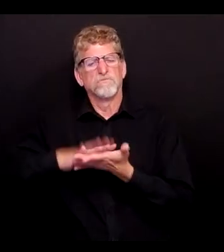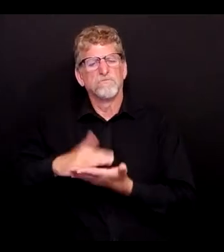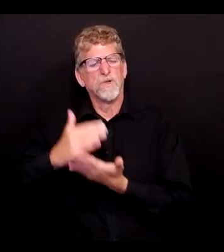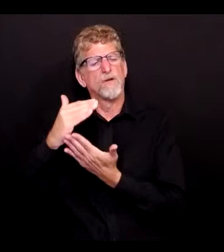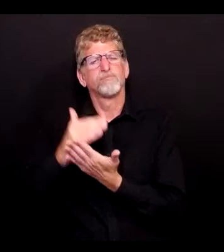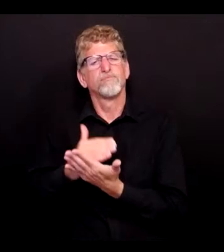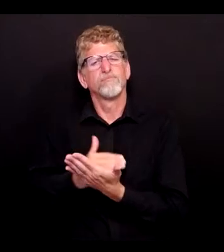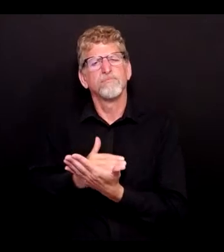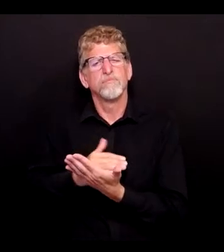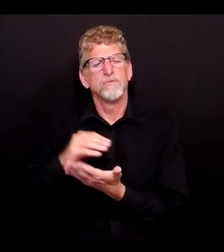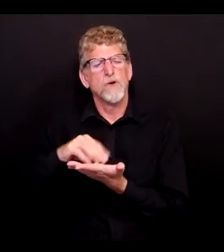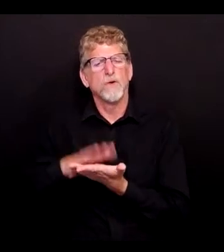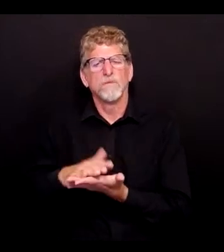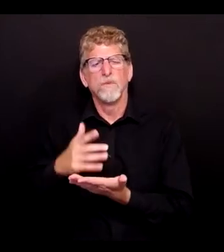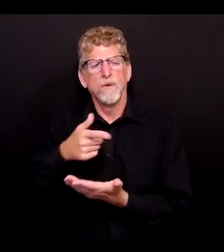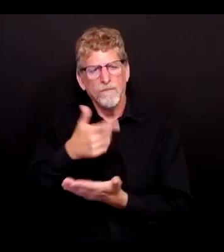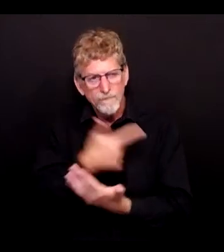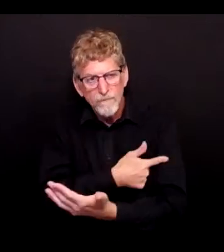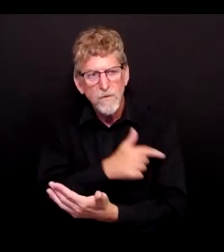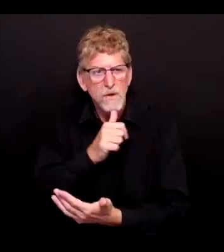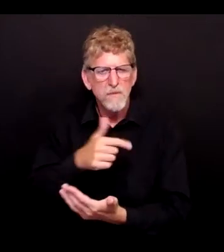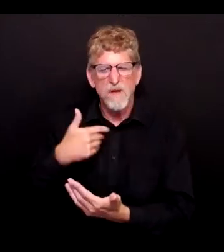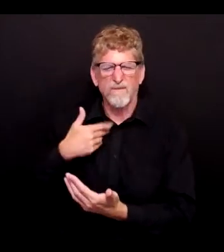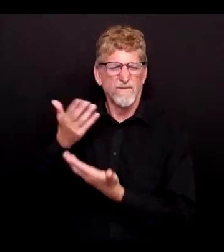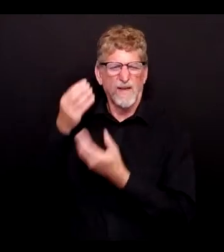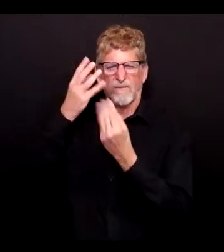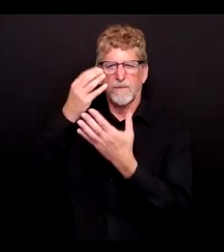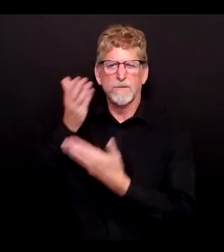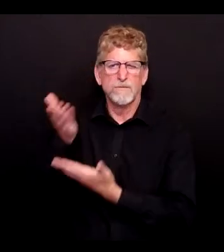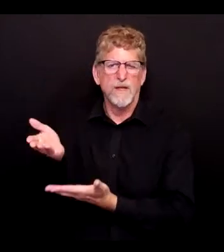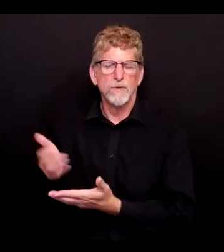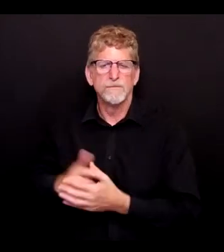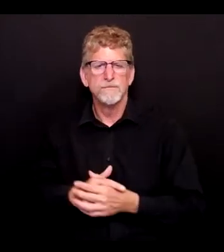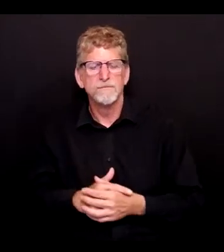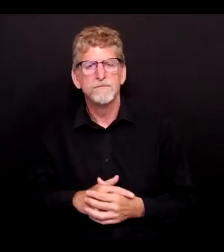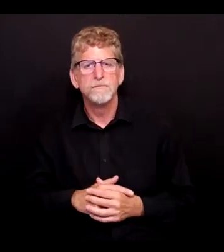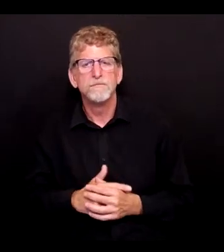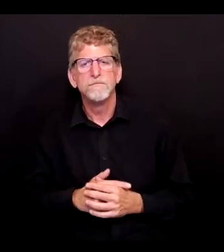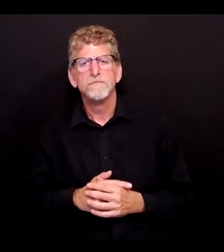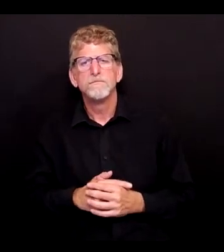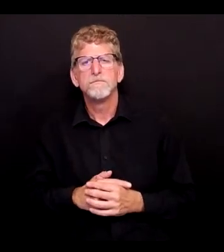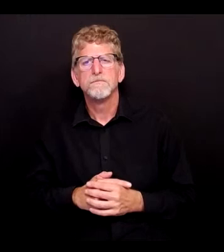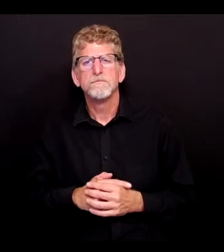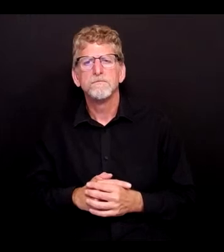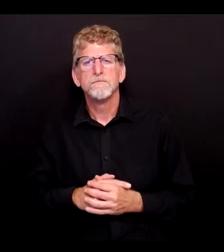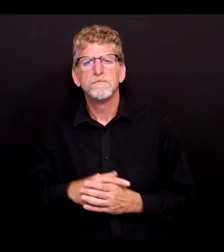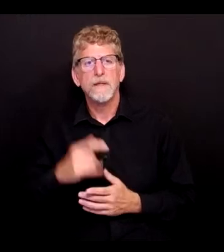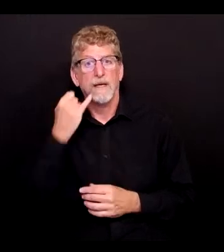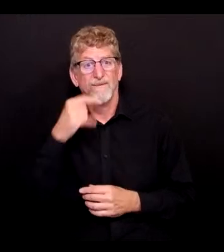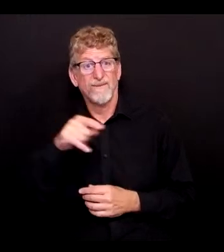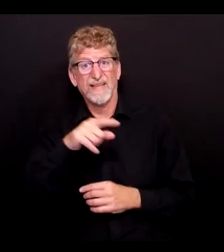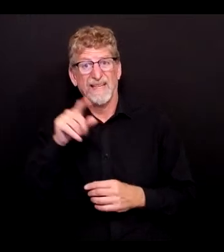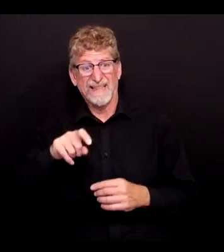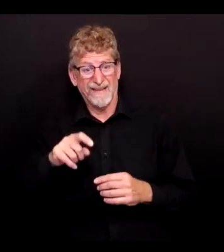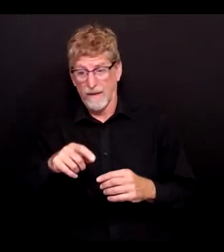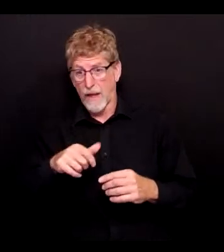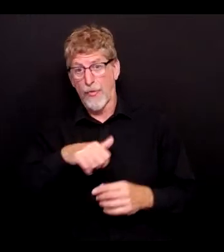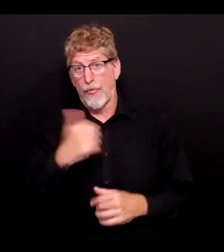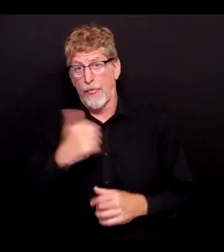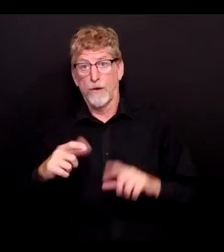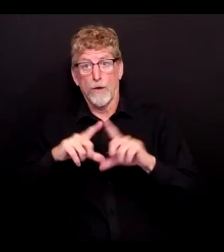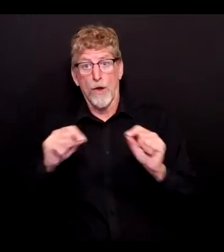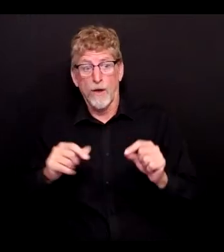Information Connection, and if it is needed, certainly